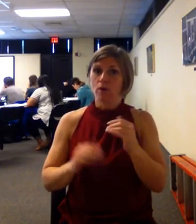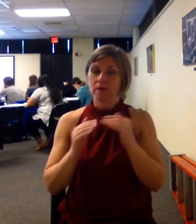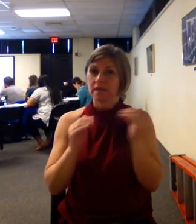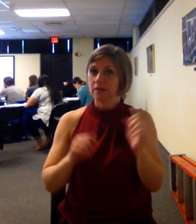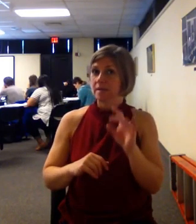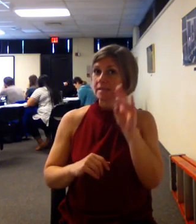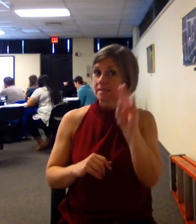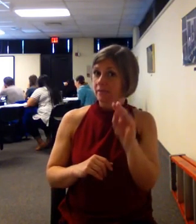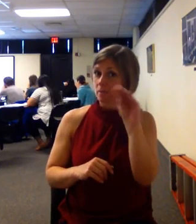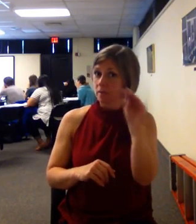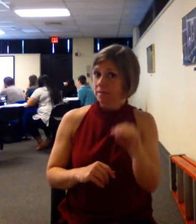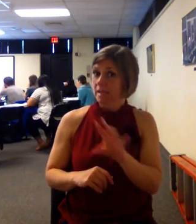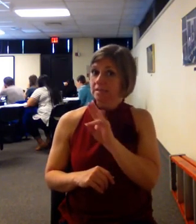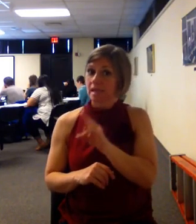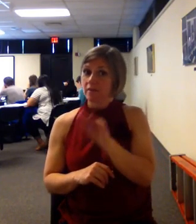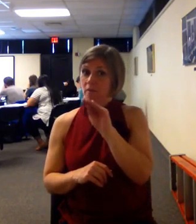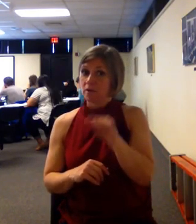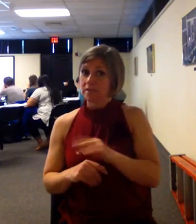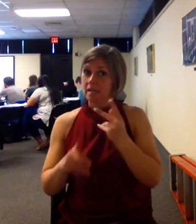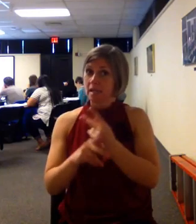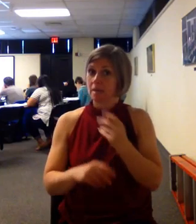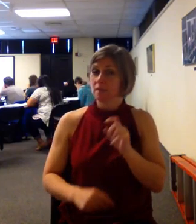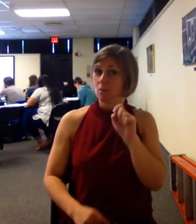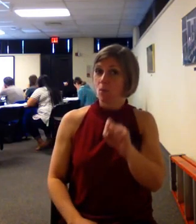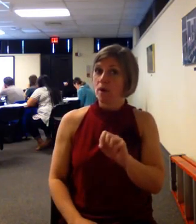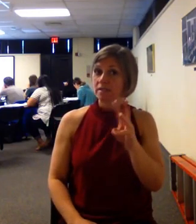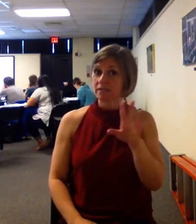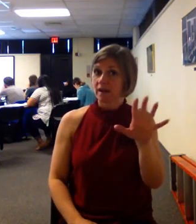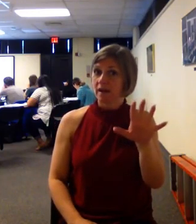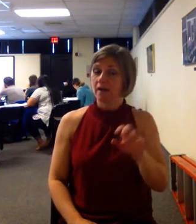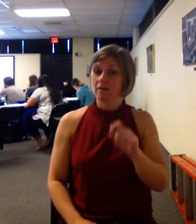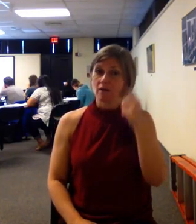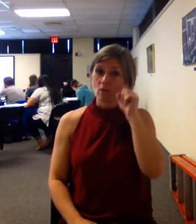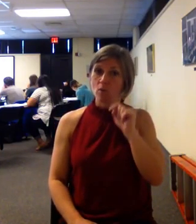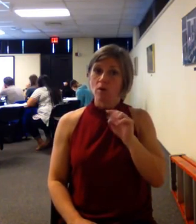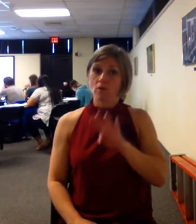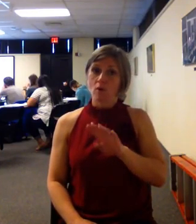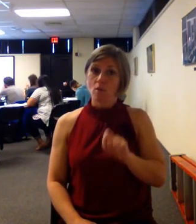7% times the 0.65 for 4.55